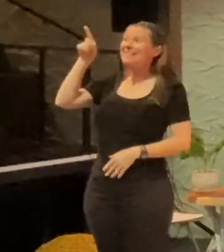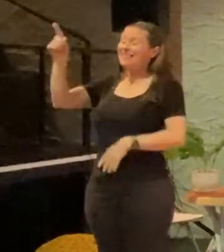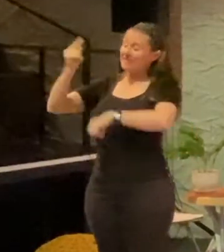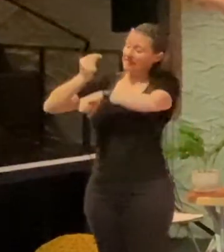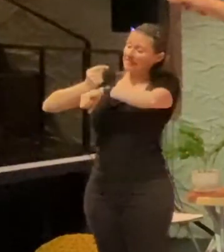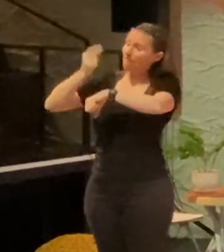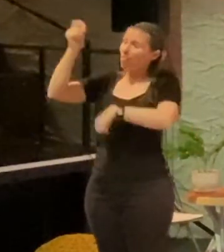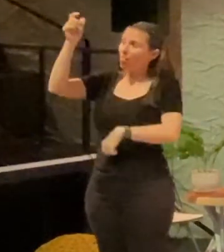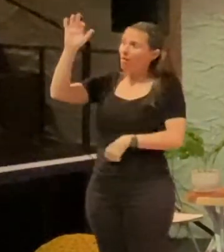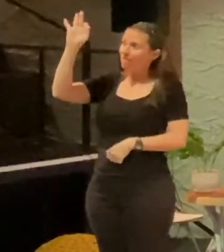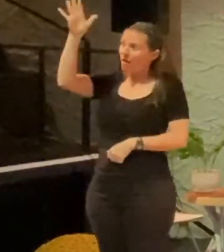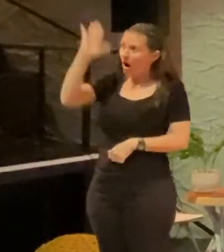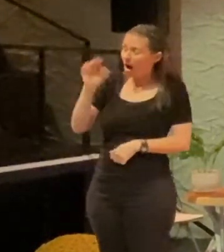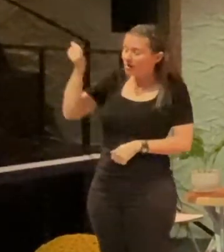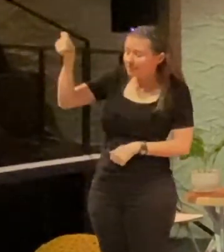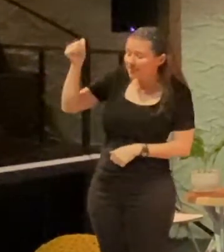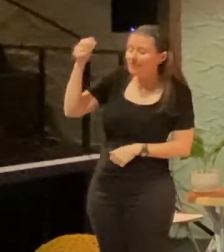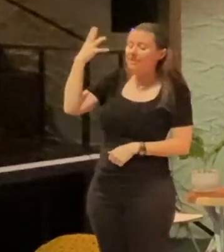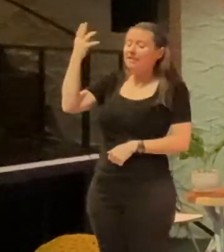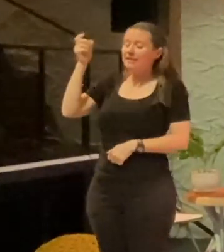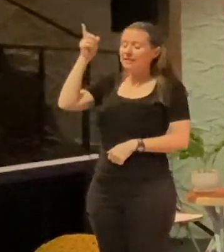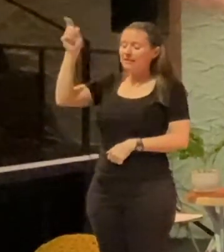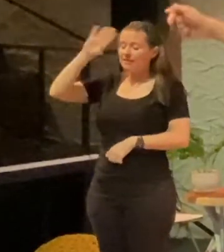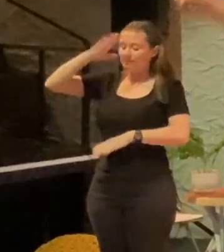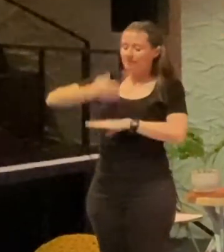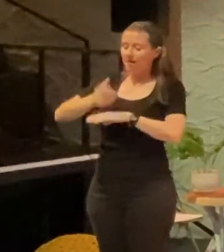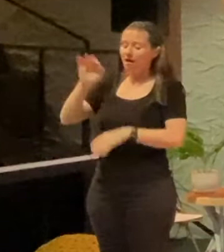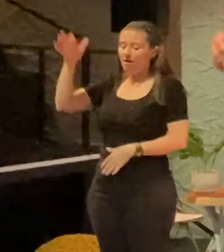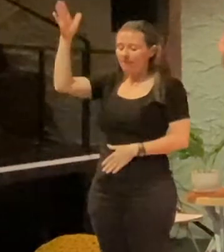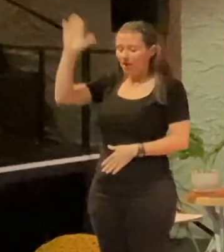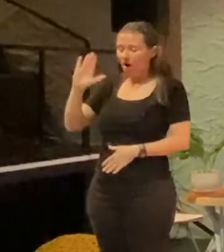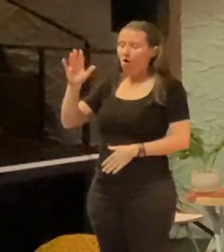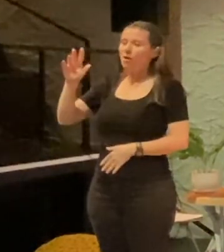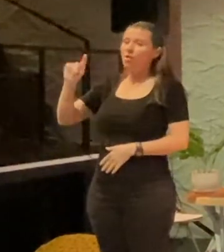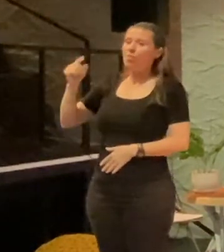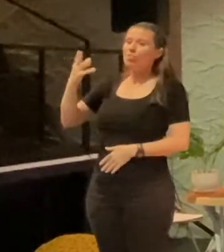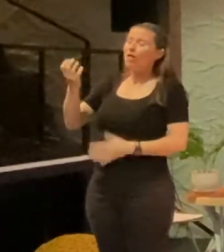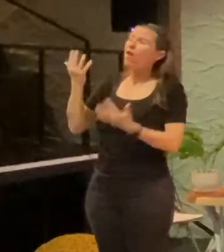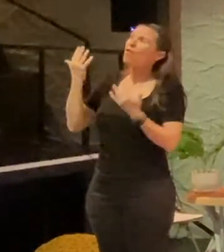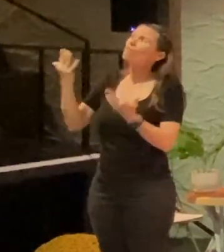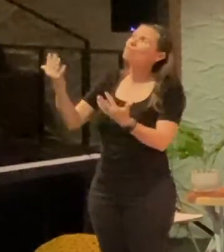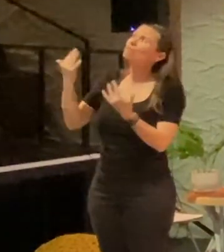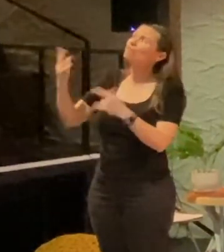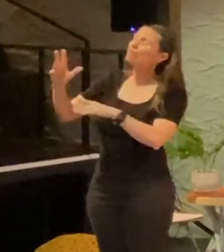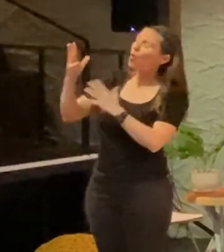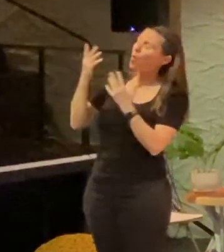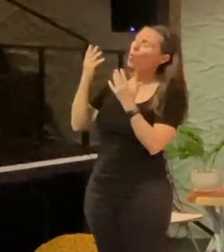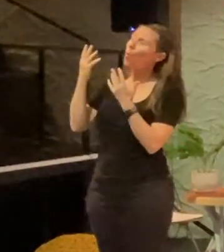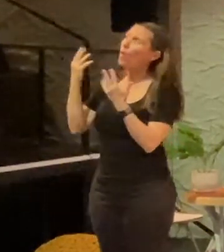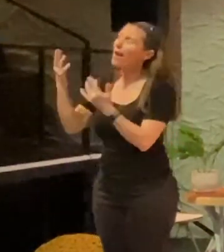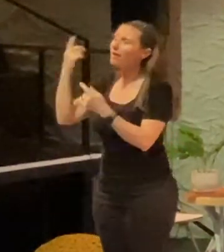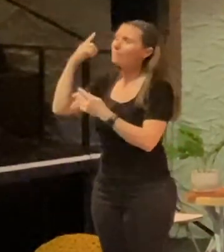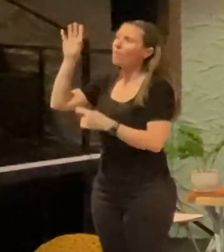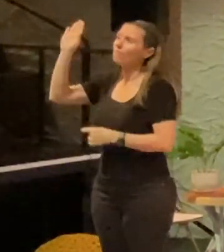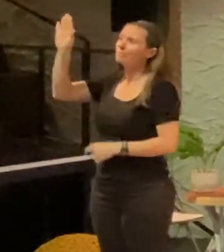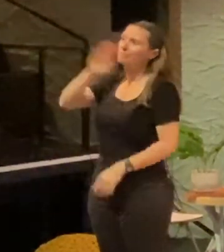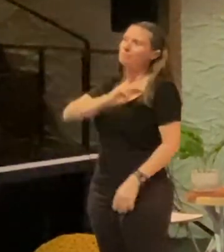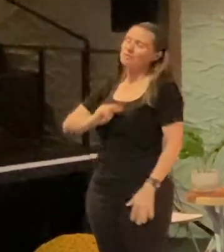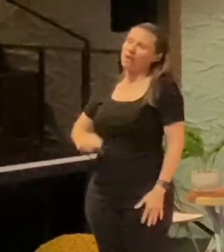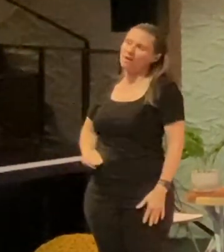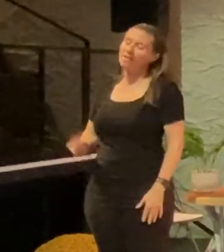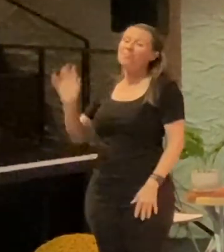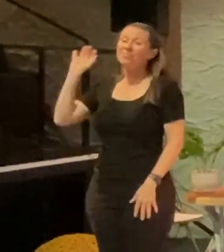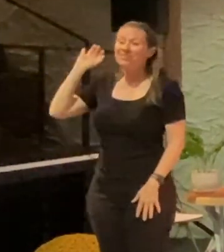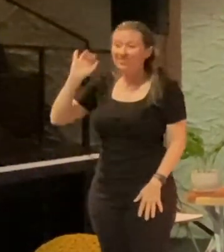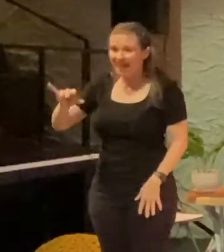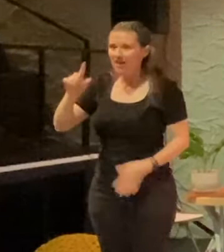temple of God himself, and he is the Son of God, the long-awaited Messiah. That's